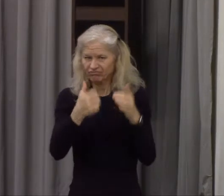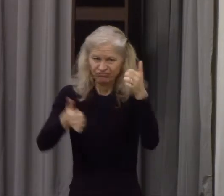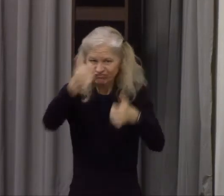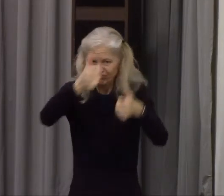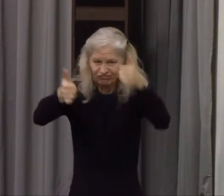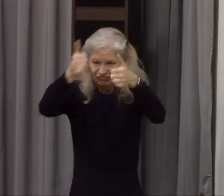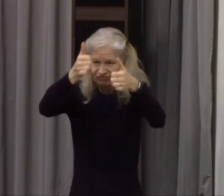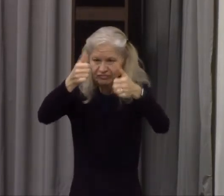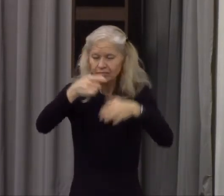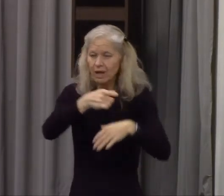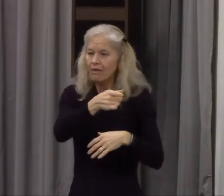so they would not believe.